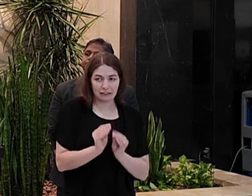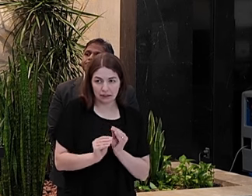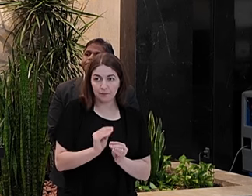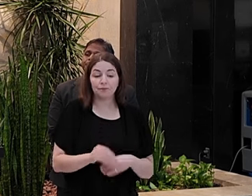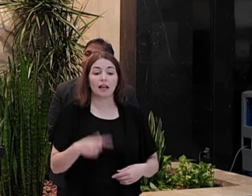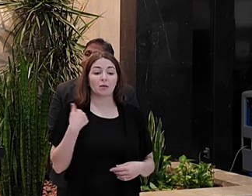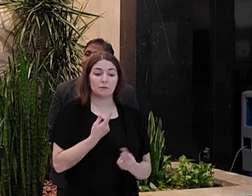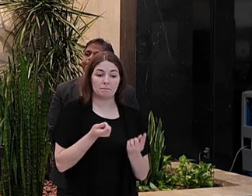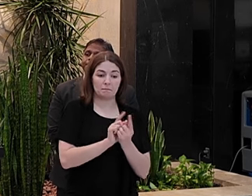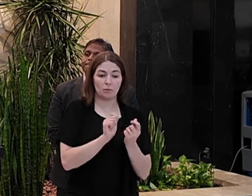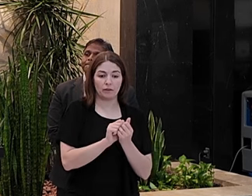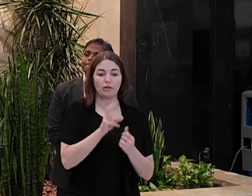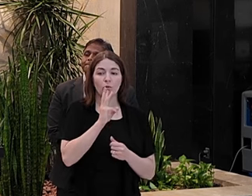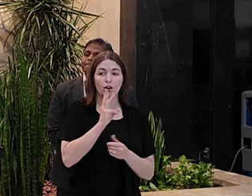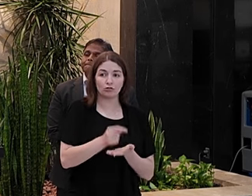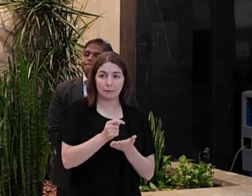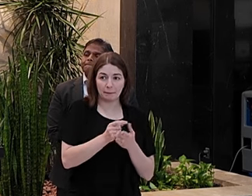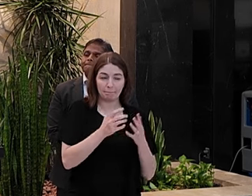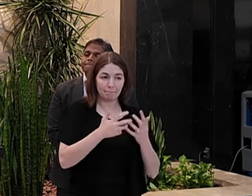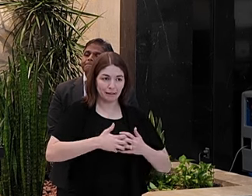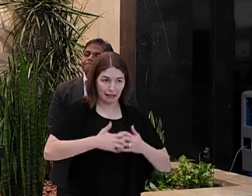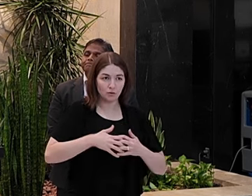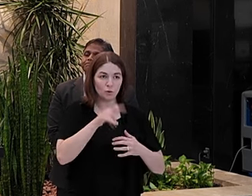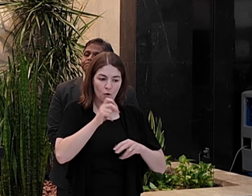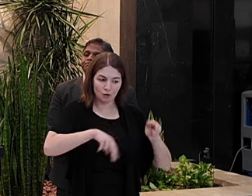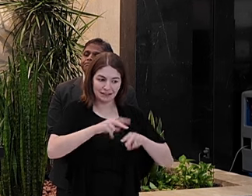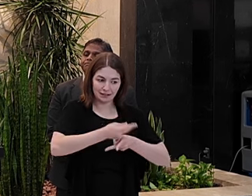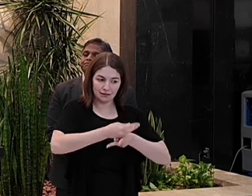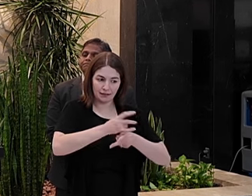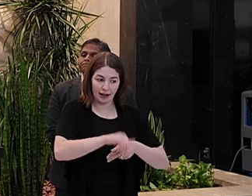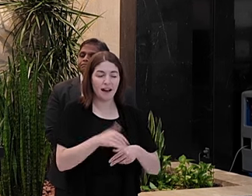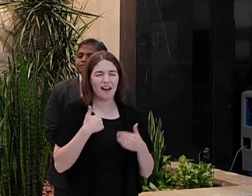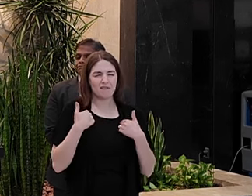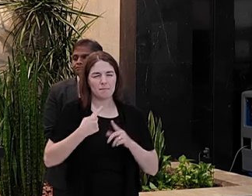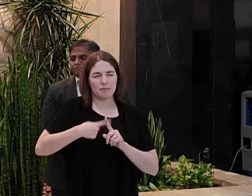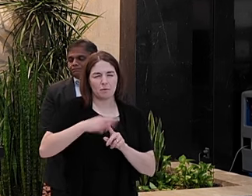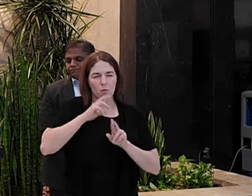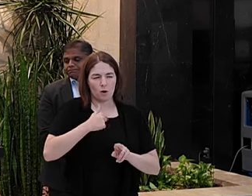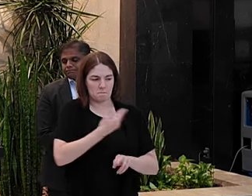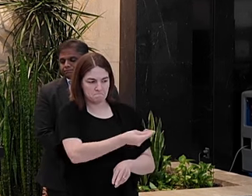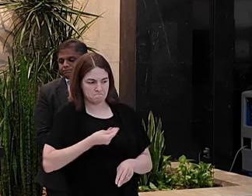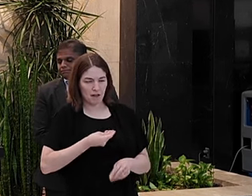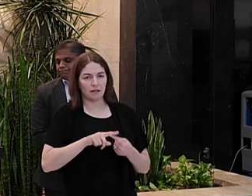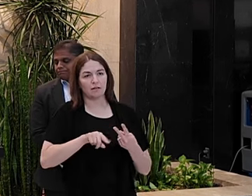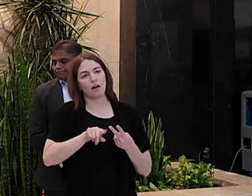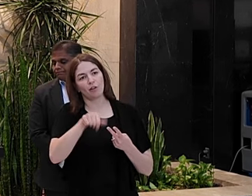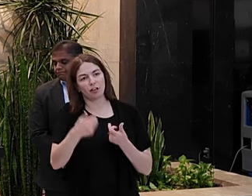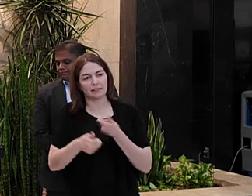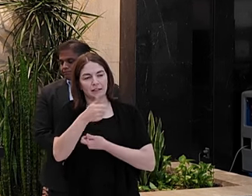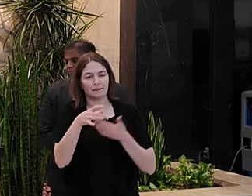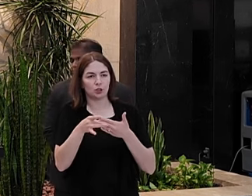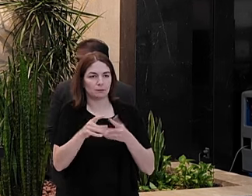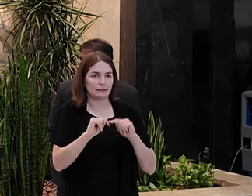wastewater treatment plant and the water treatment plant who oversees both of those. And I have a monthly report that comes to me and the other executive leadership team members, and we get